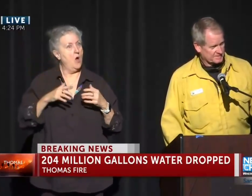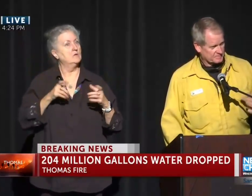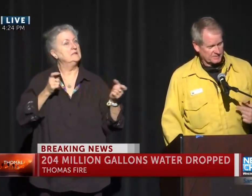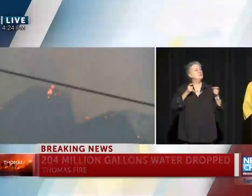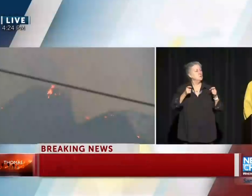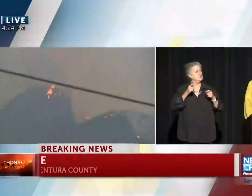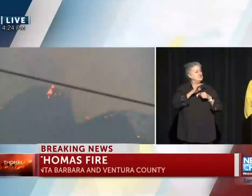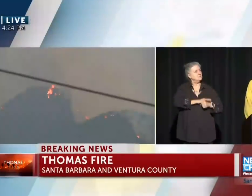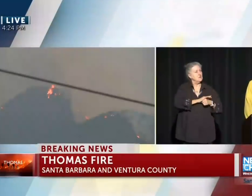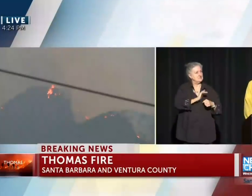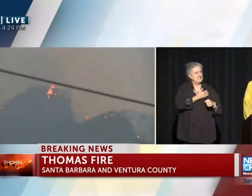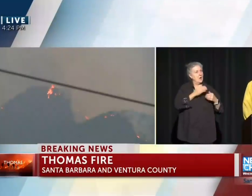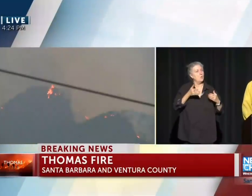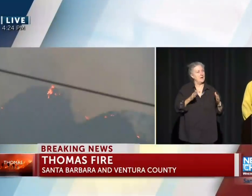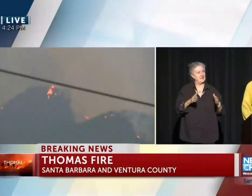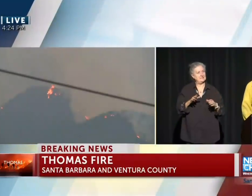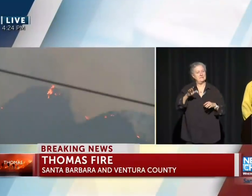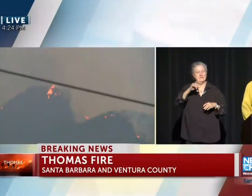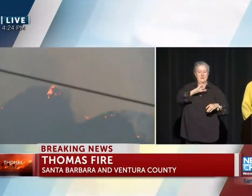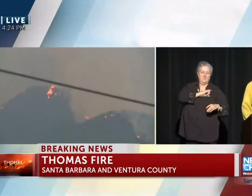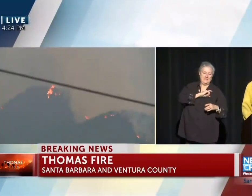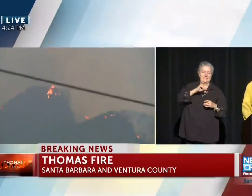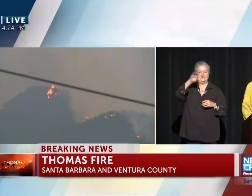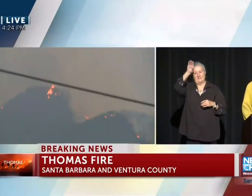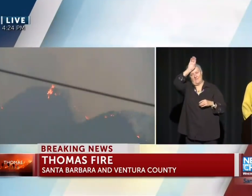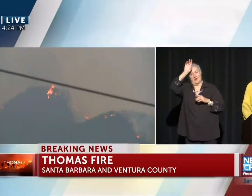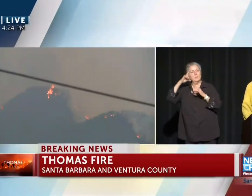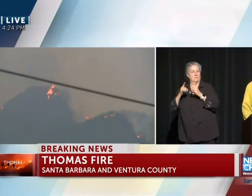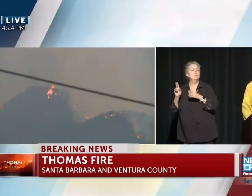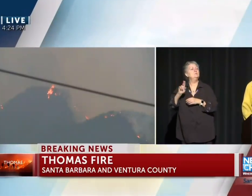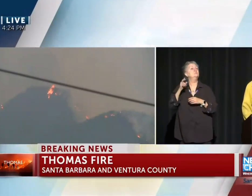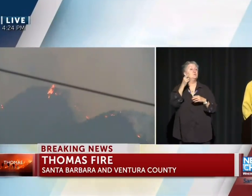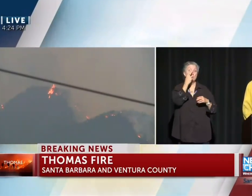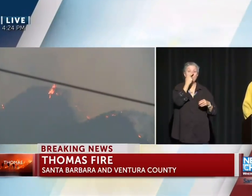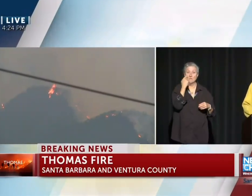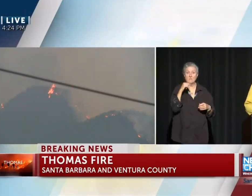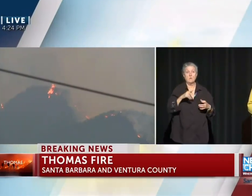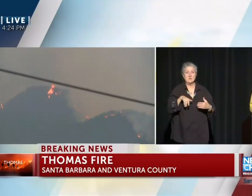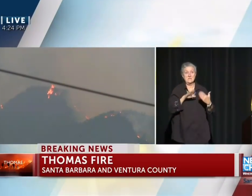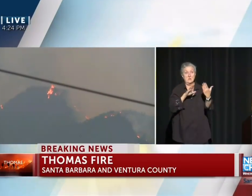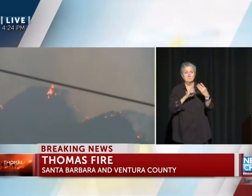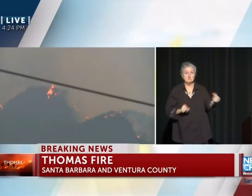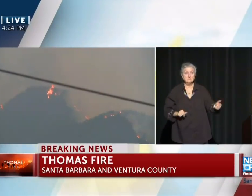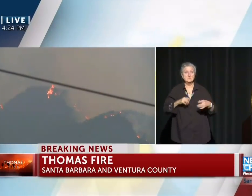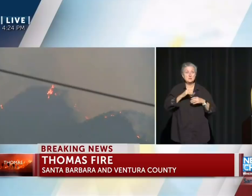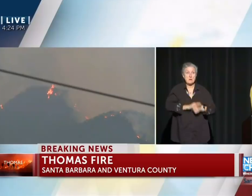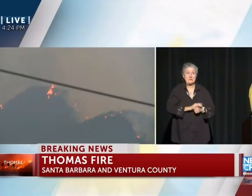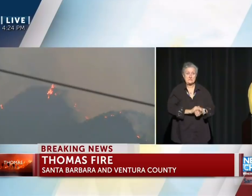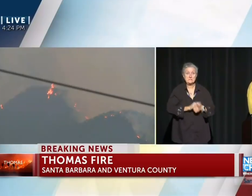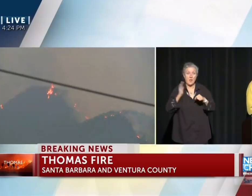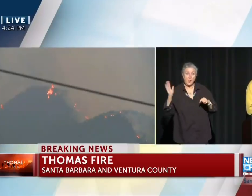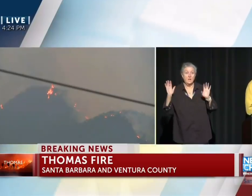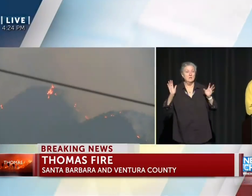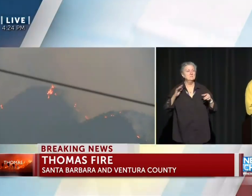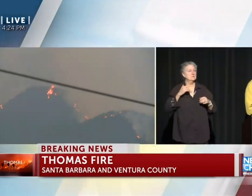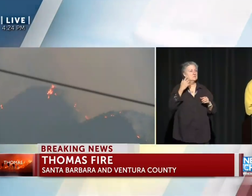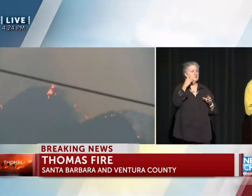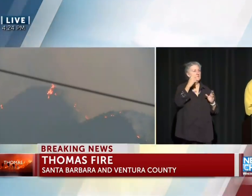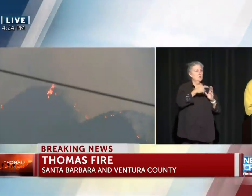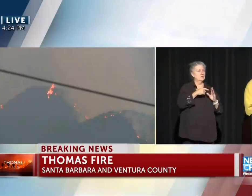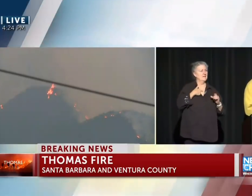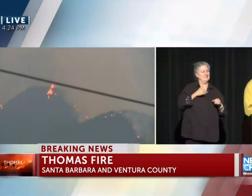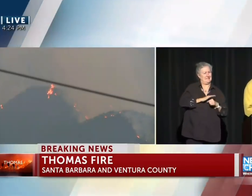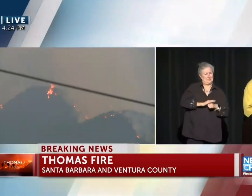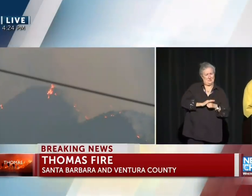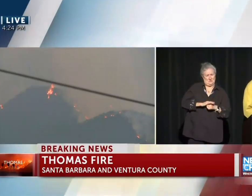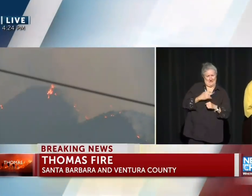own ways. In police and fire departments, we often use humor to deal with our stress. And some of you may have noticed I've had a little stress the